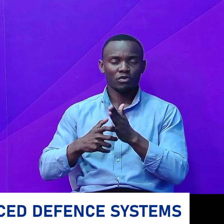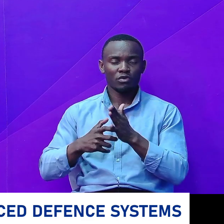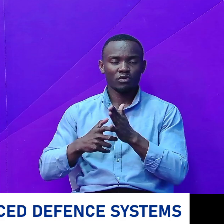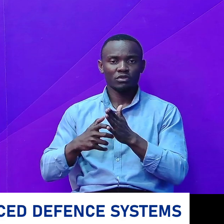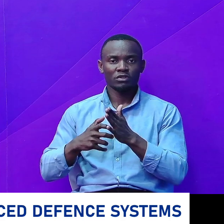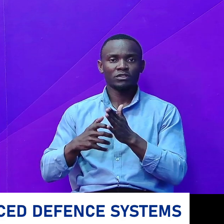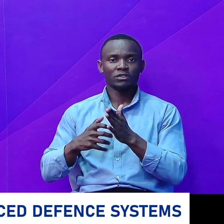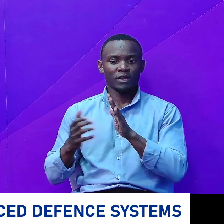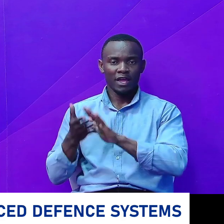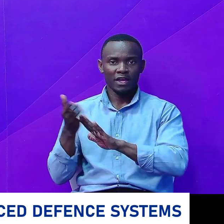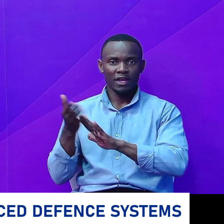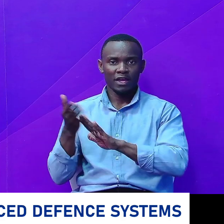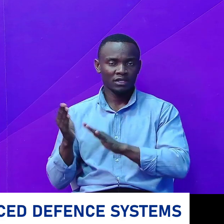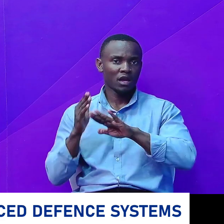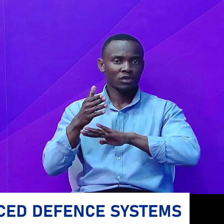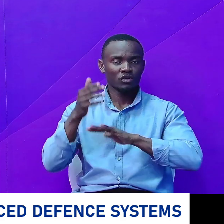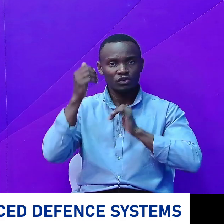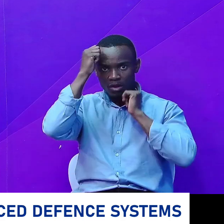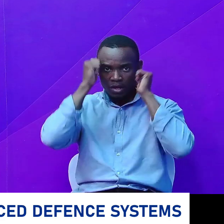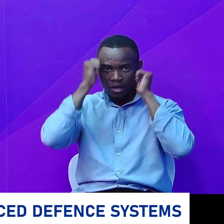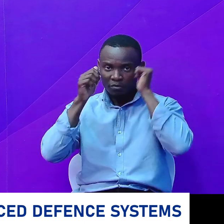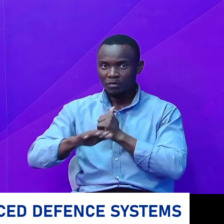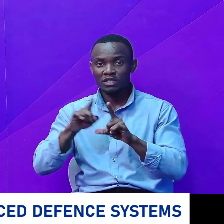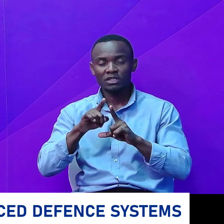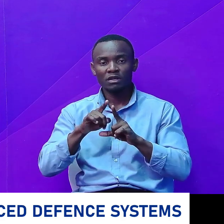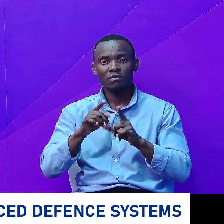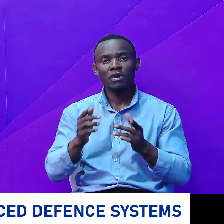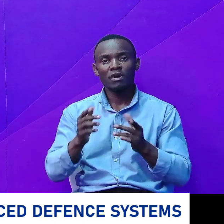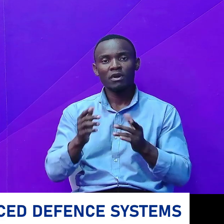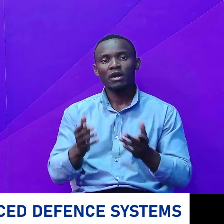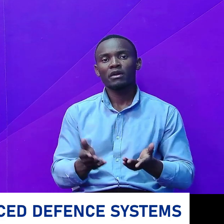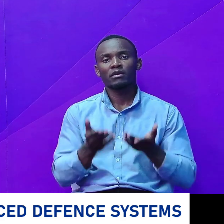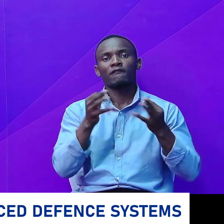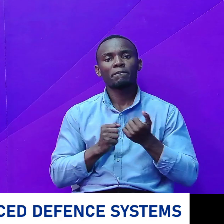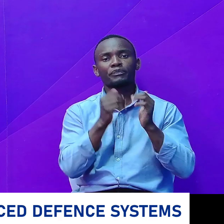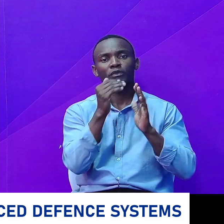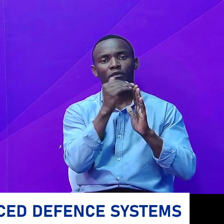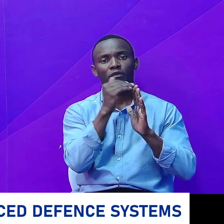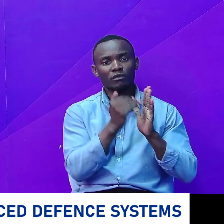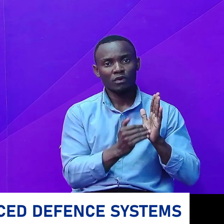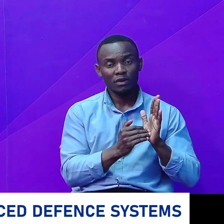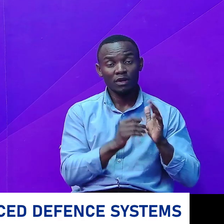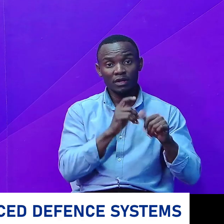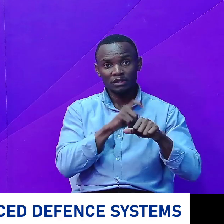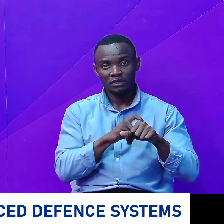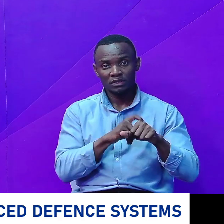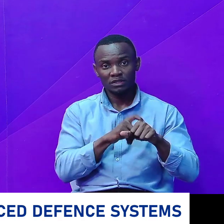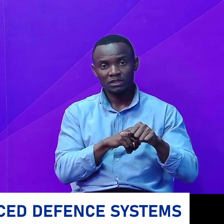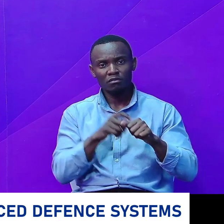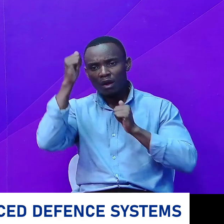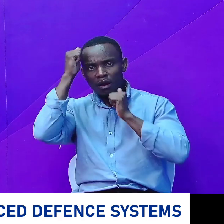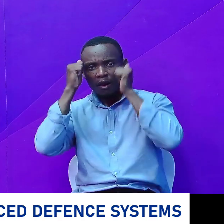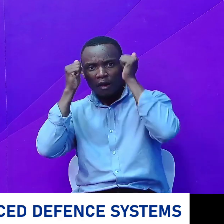bases, and barracks, and enhanced family support programs. When a soldier has the comfort of knowing